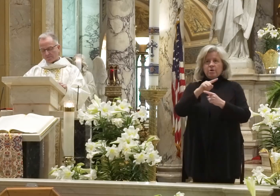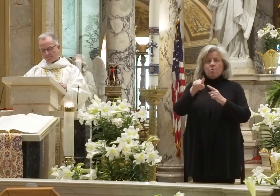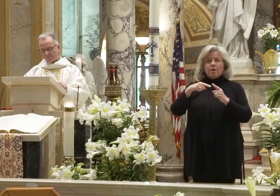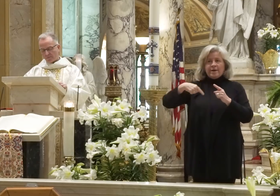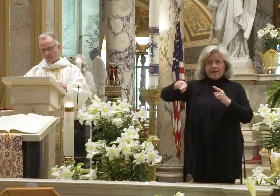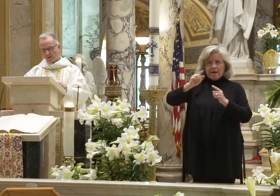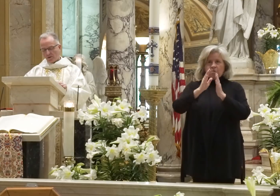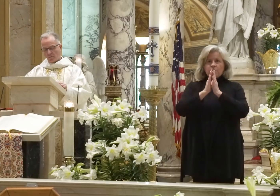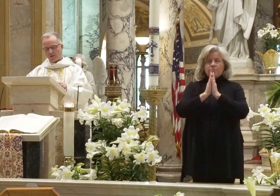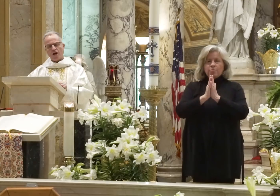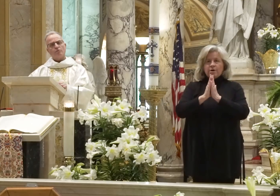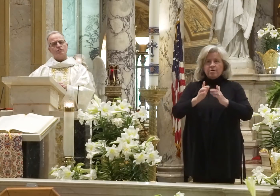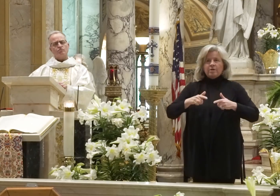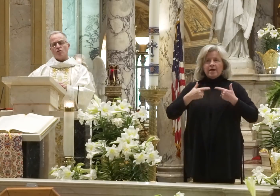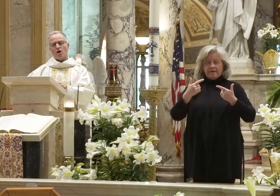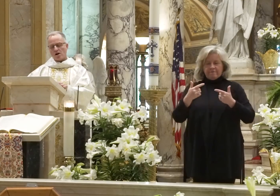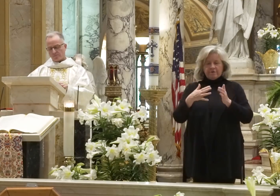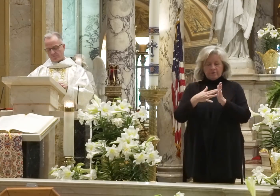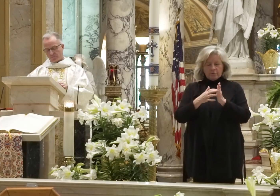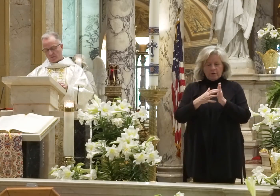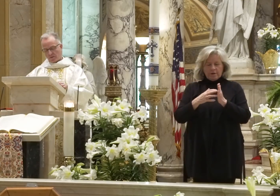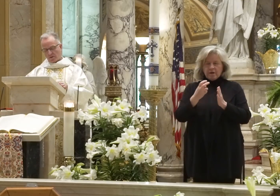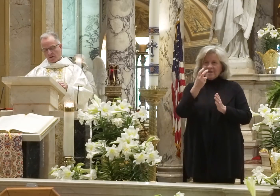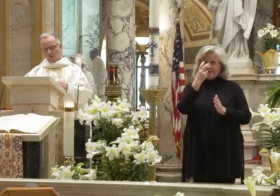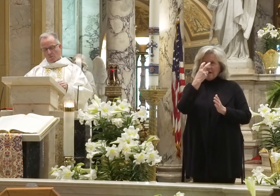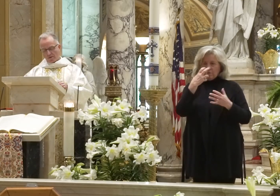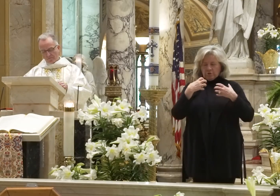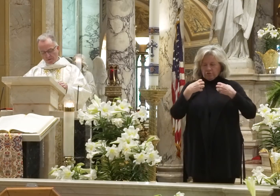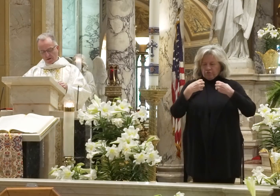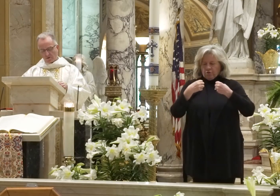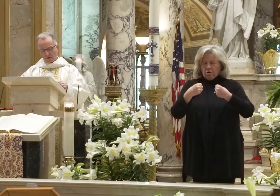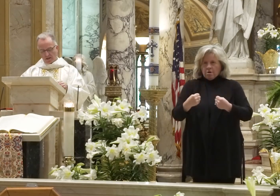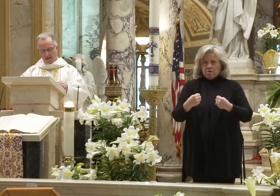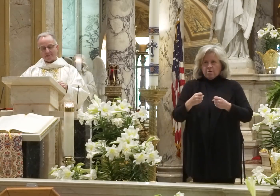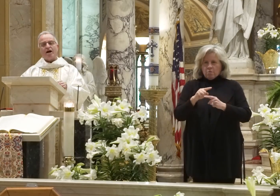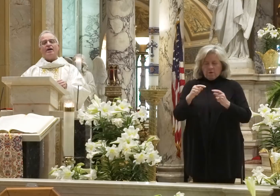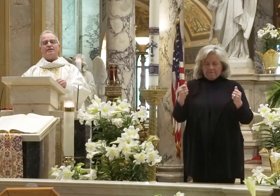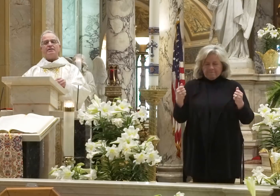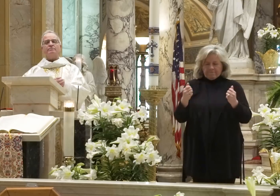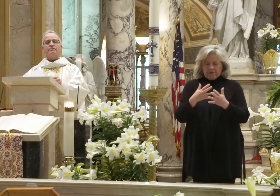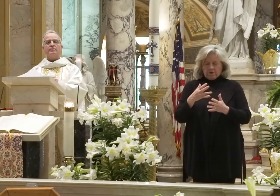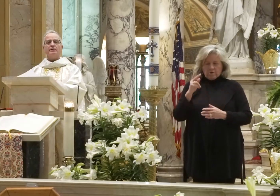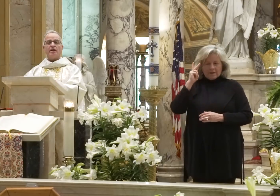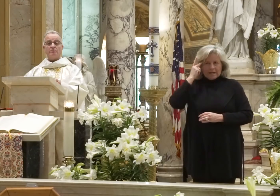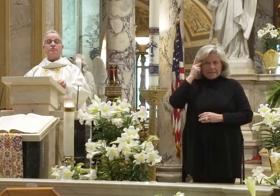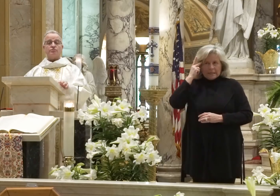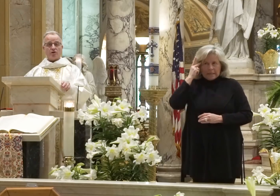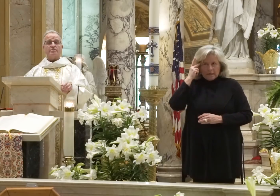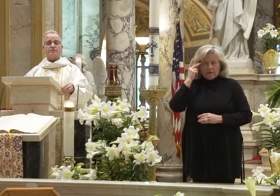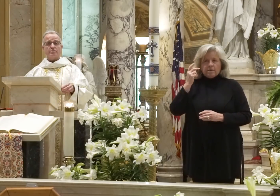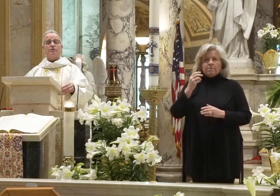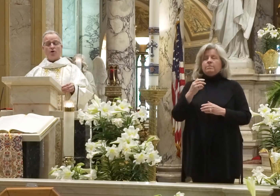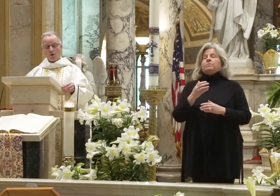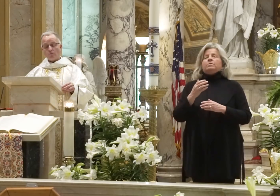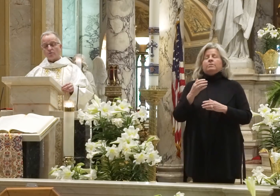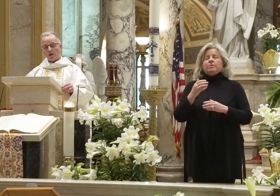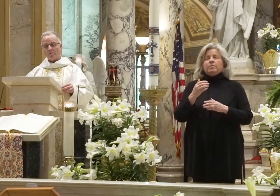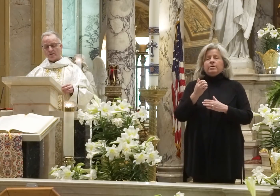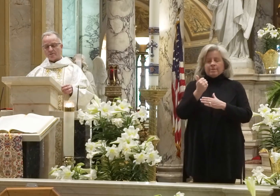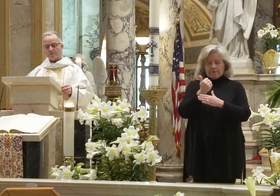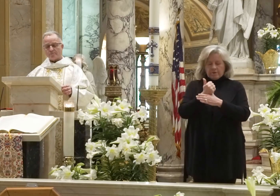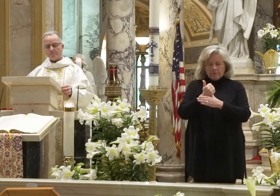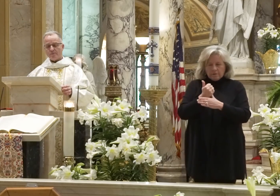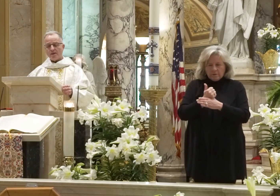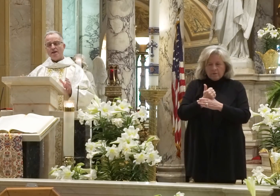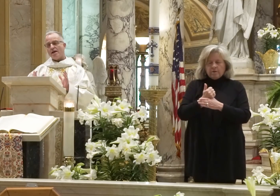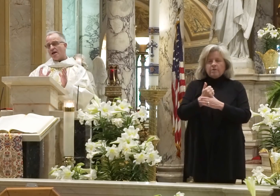weak, when doubt is strong, when fear and anxiety and mistrust overwhelm